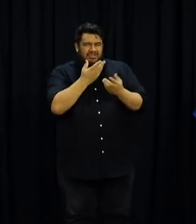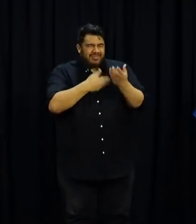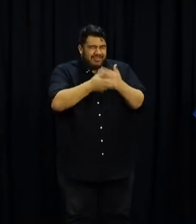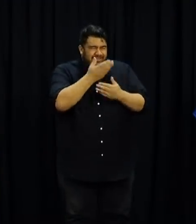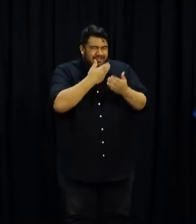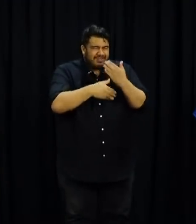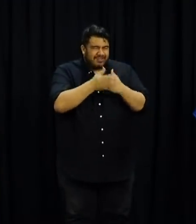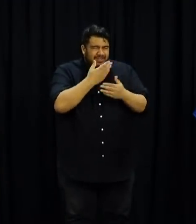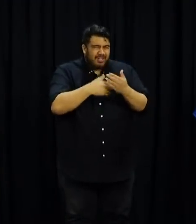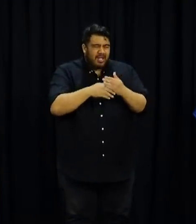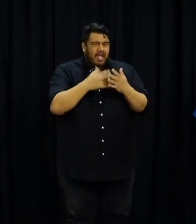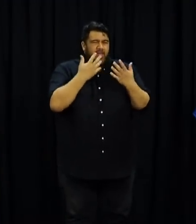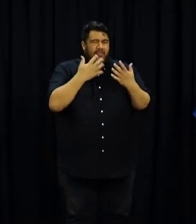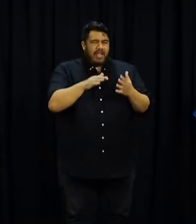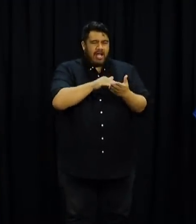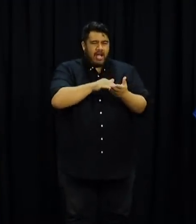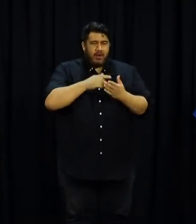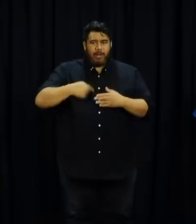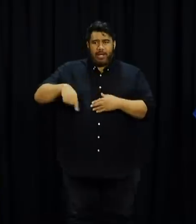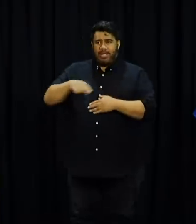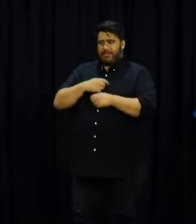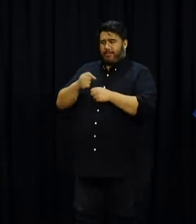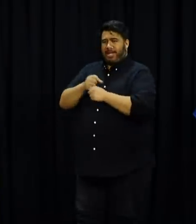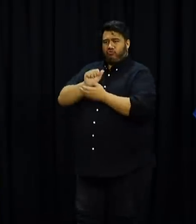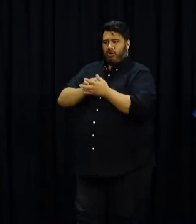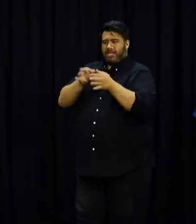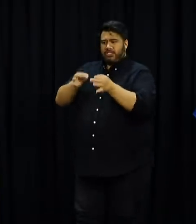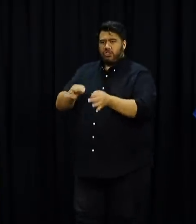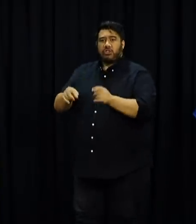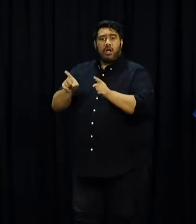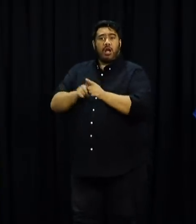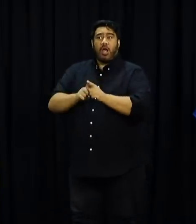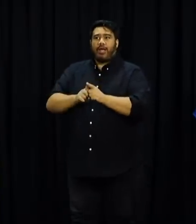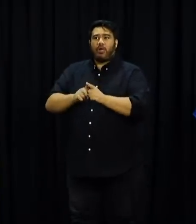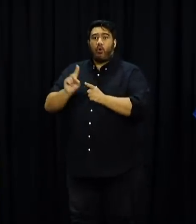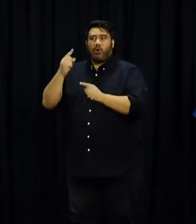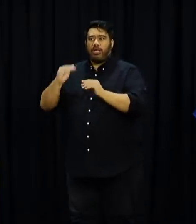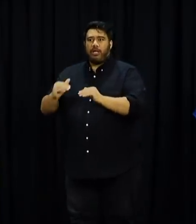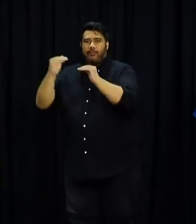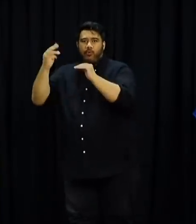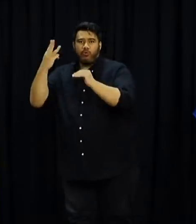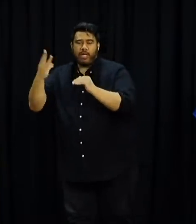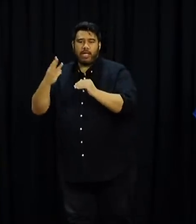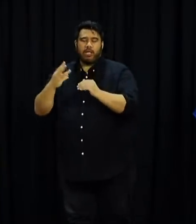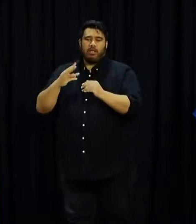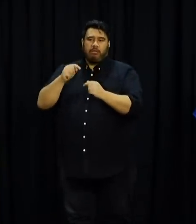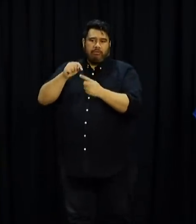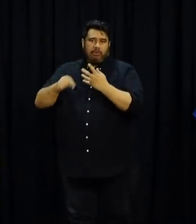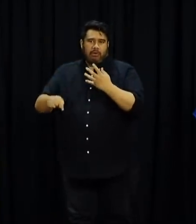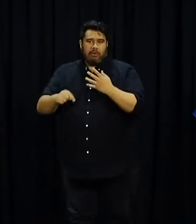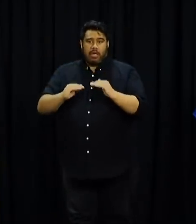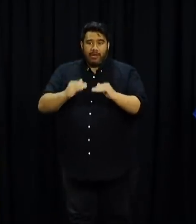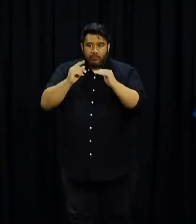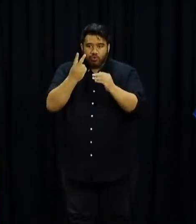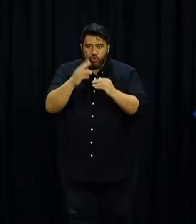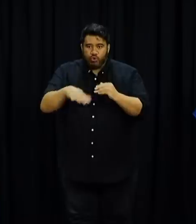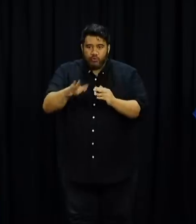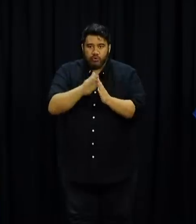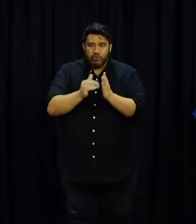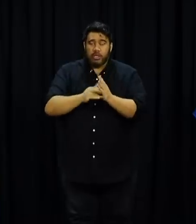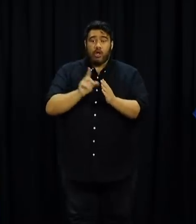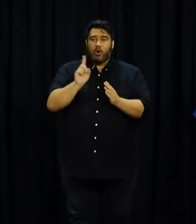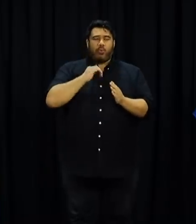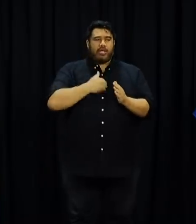quite significant decisions around moving Auckland to an alert level 3 stance and indeed the rest of the country to alert level 2.